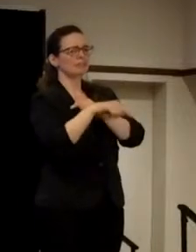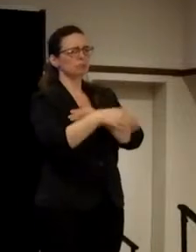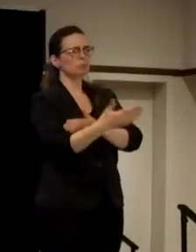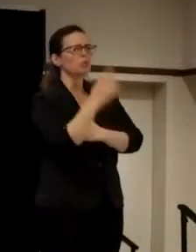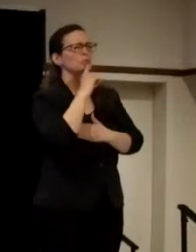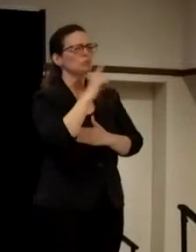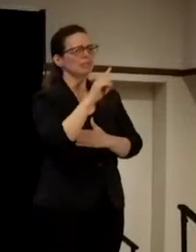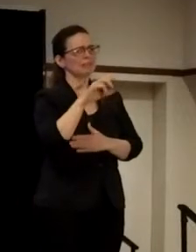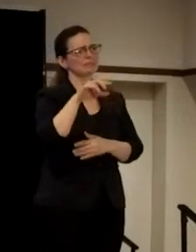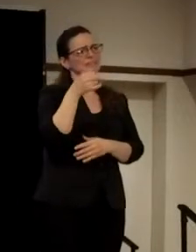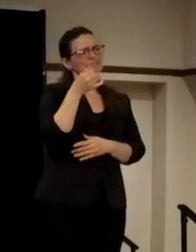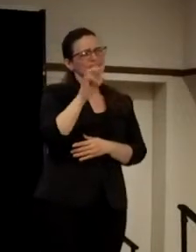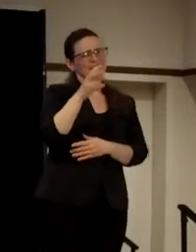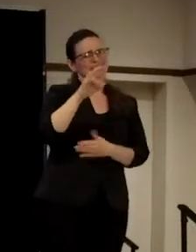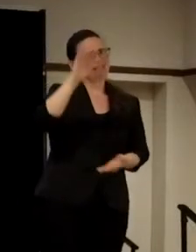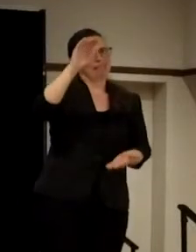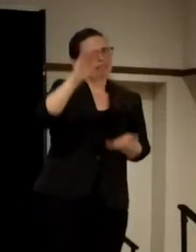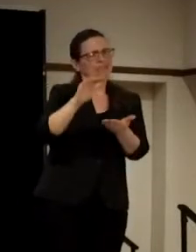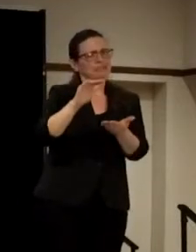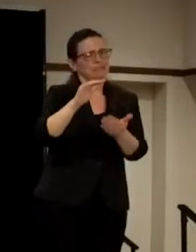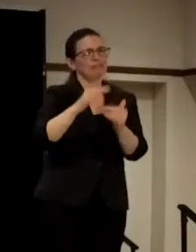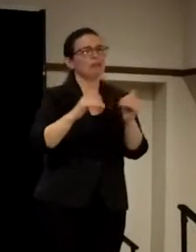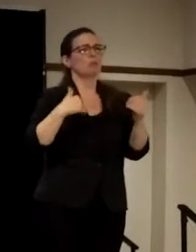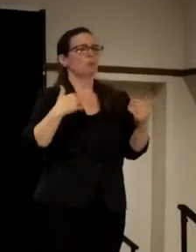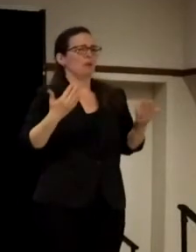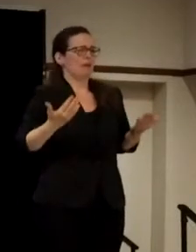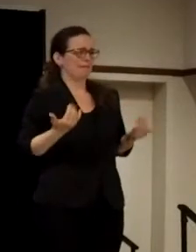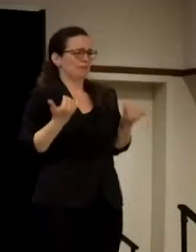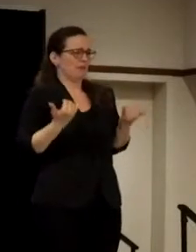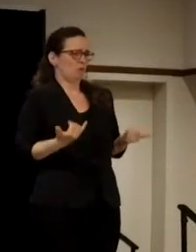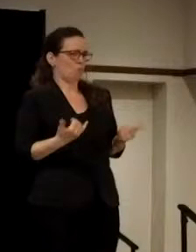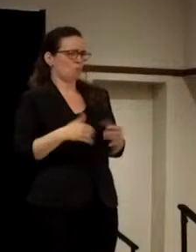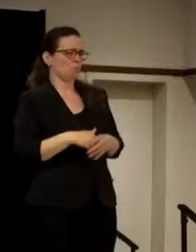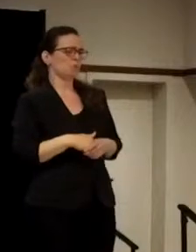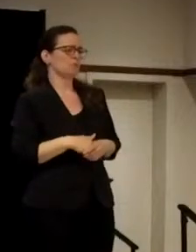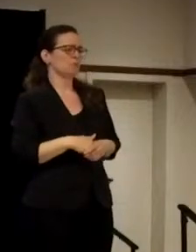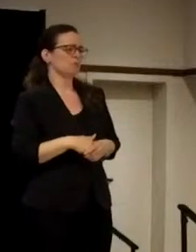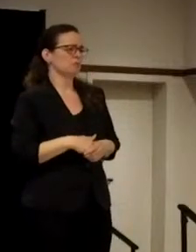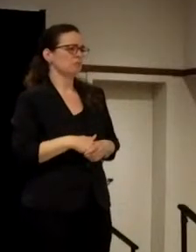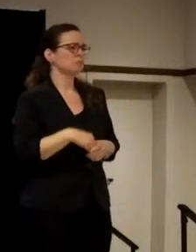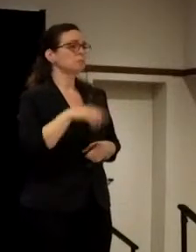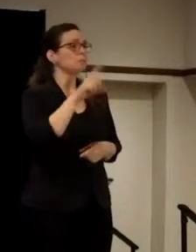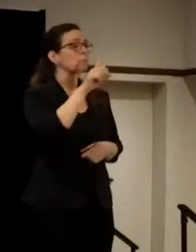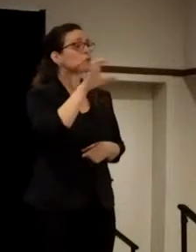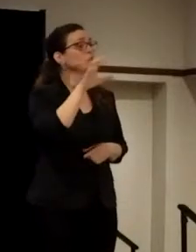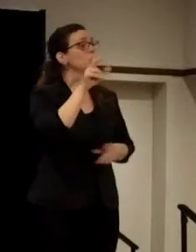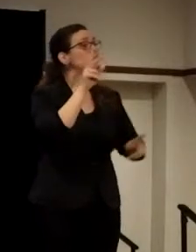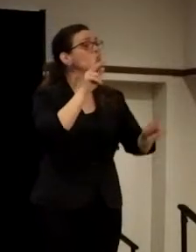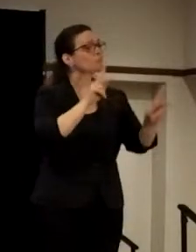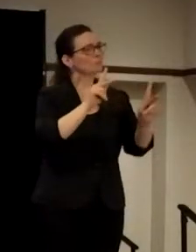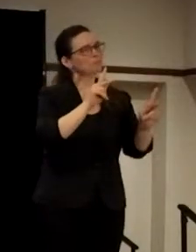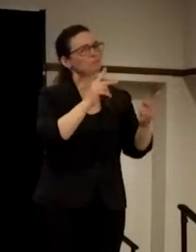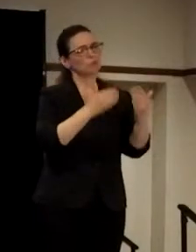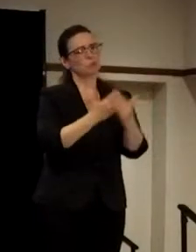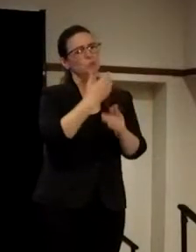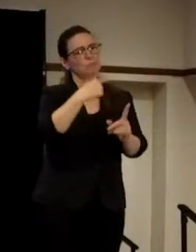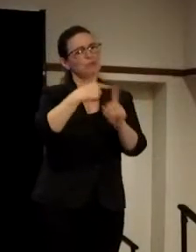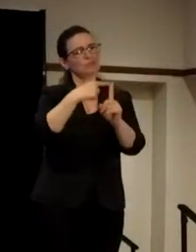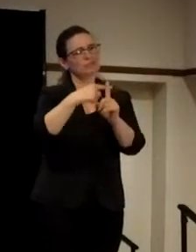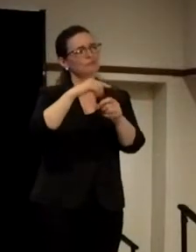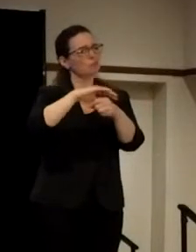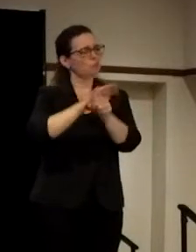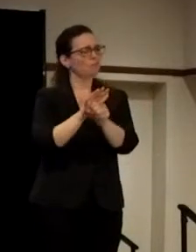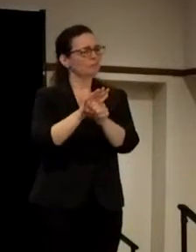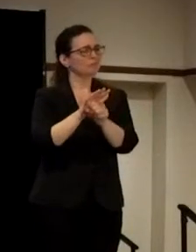weekend from the 2 days we reported on. Today we're reporting 100 new cases. So Saturday we had